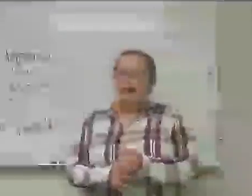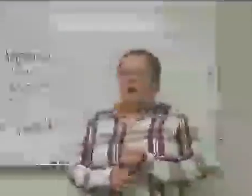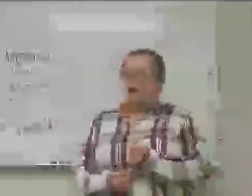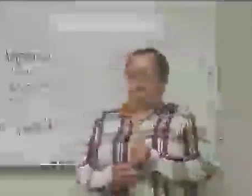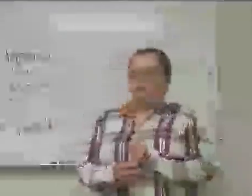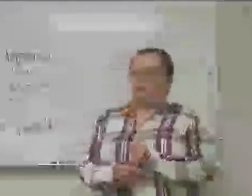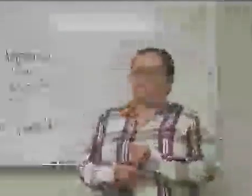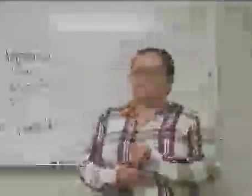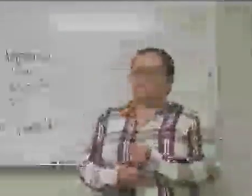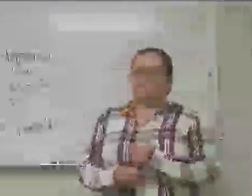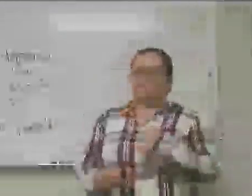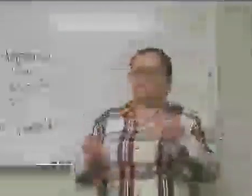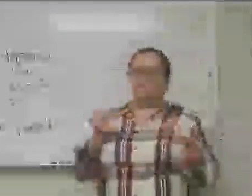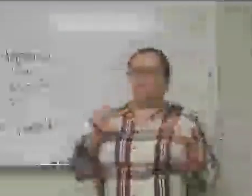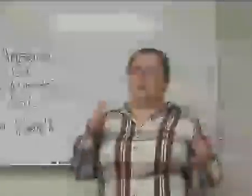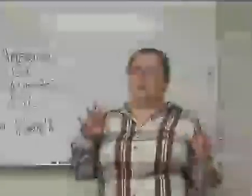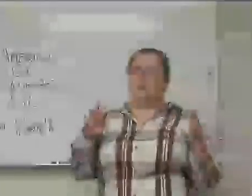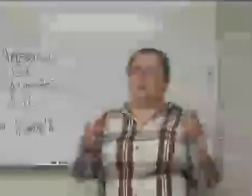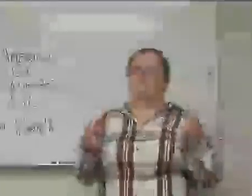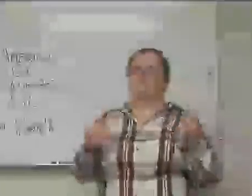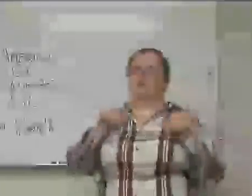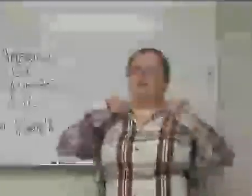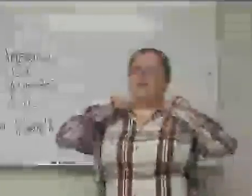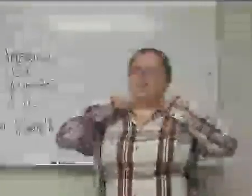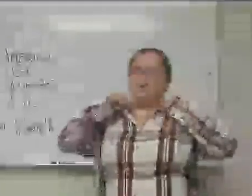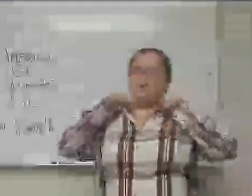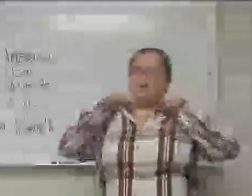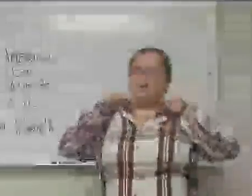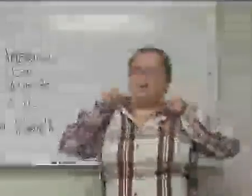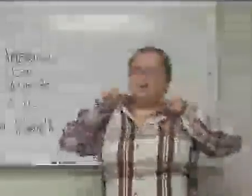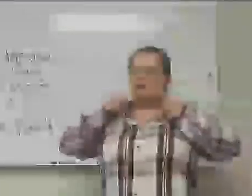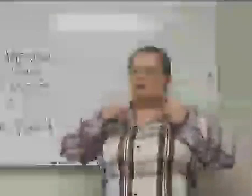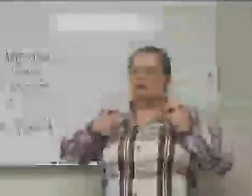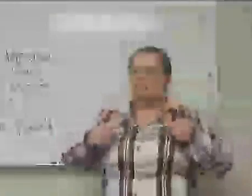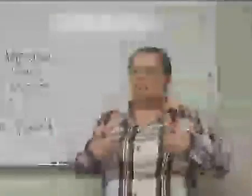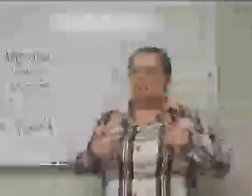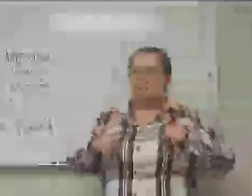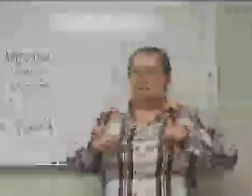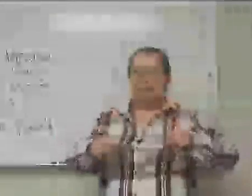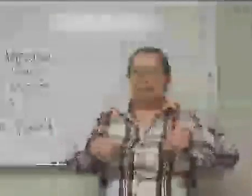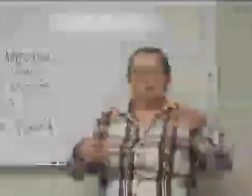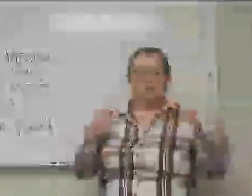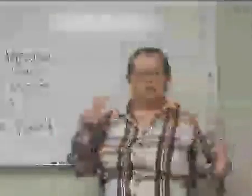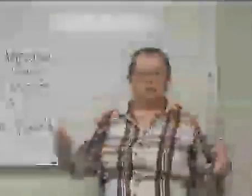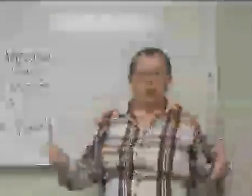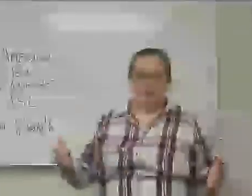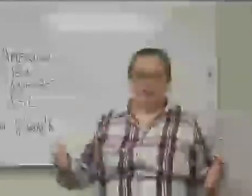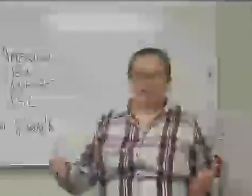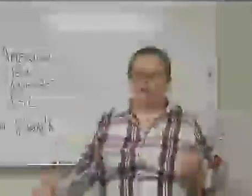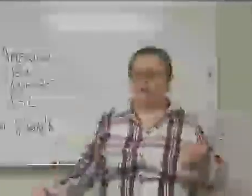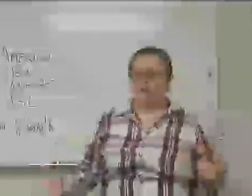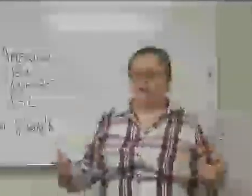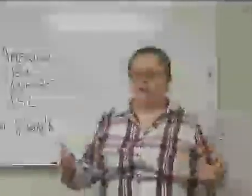that in the form of ASL, that if you're left-handed or right-handed, it doesn't really